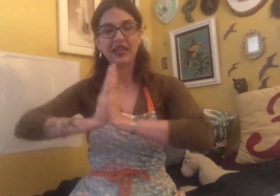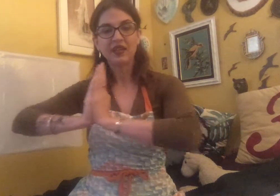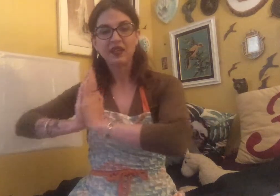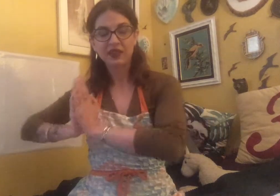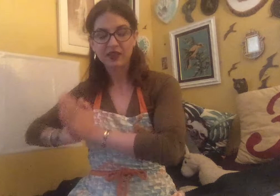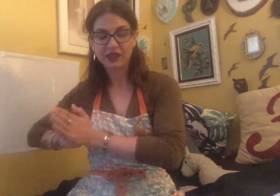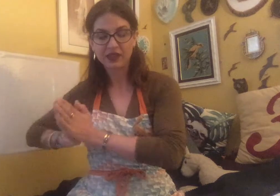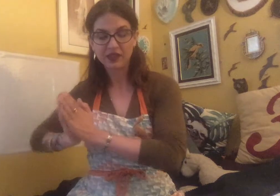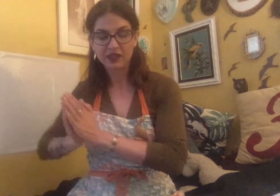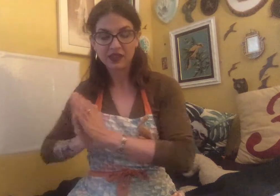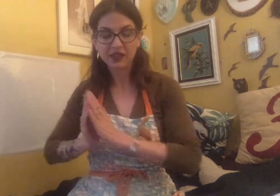Like.